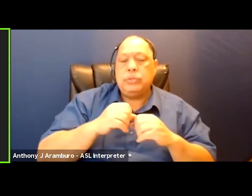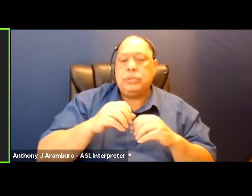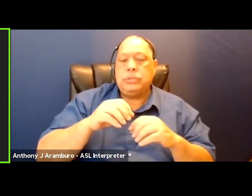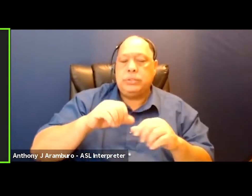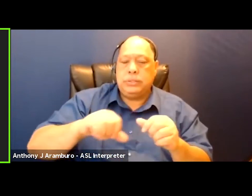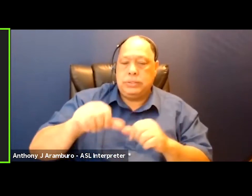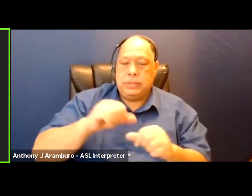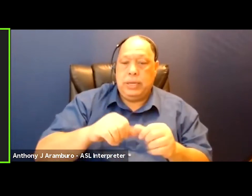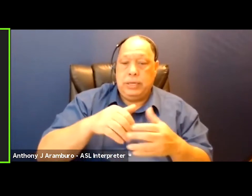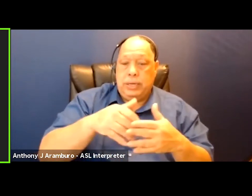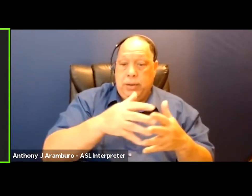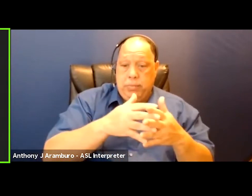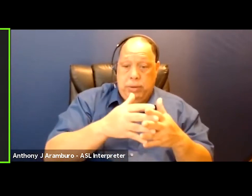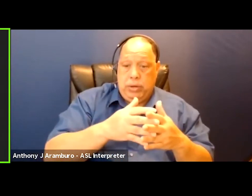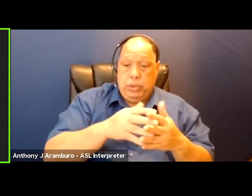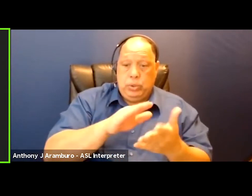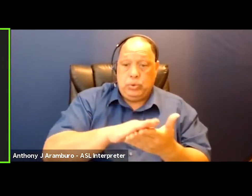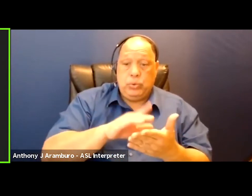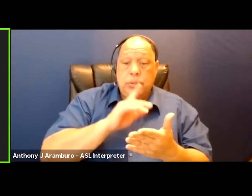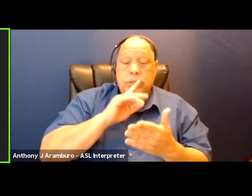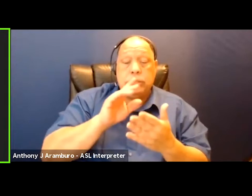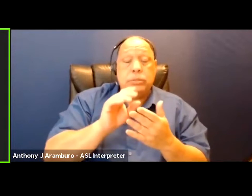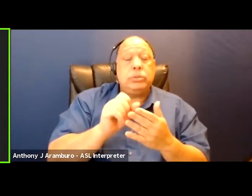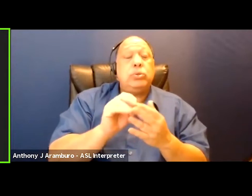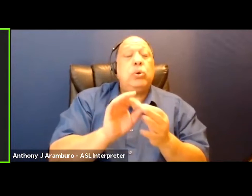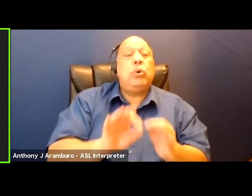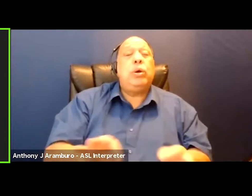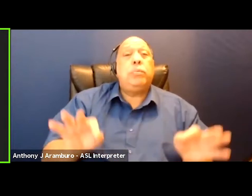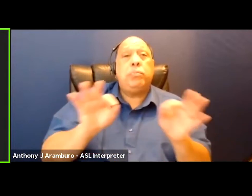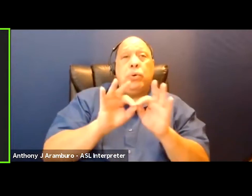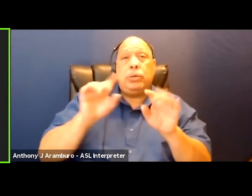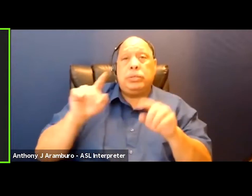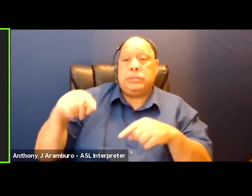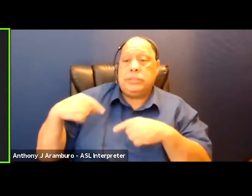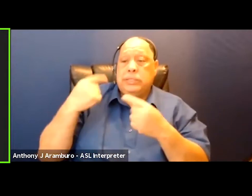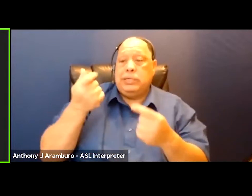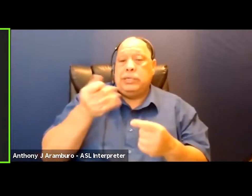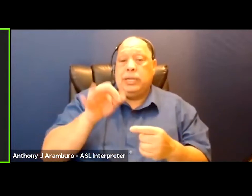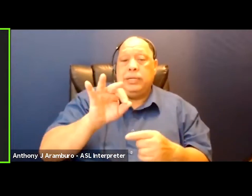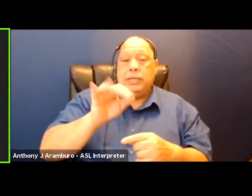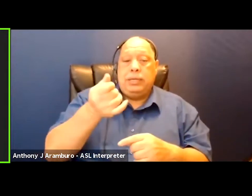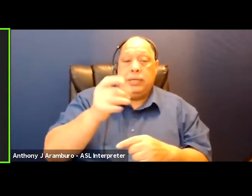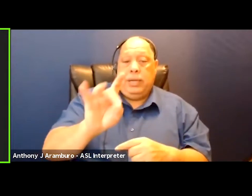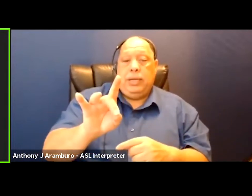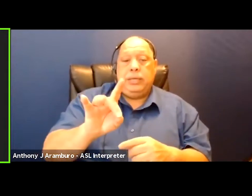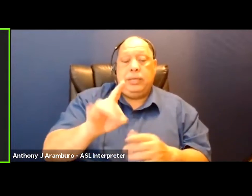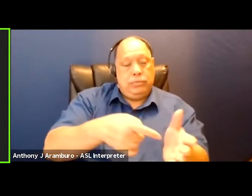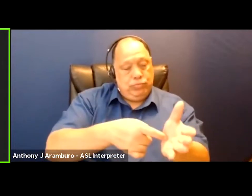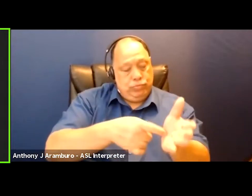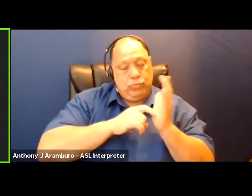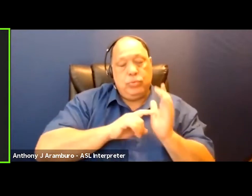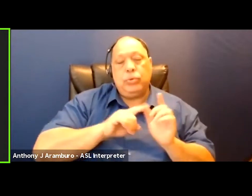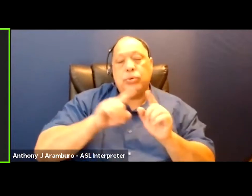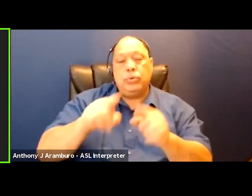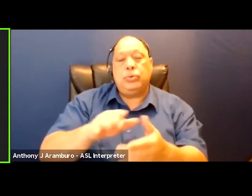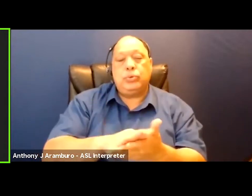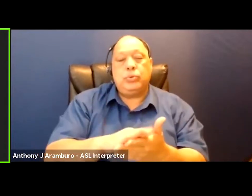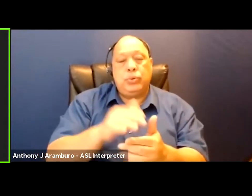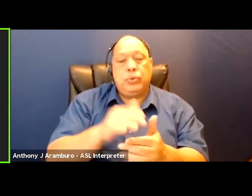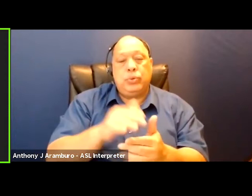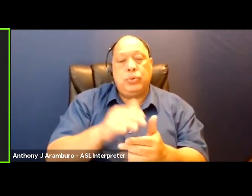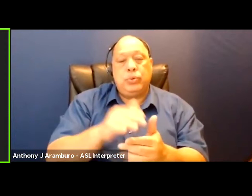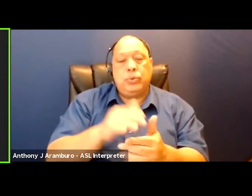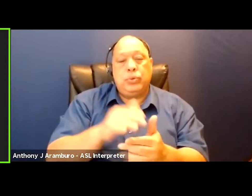America, school is considered so important that since 1918, it has been compulsory for everyone except